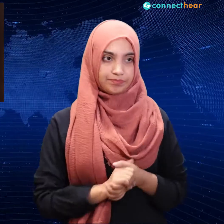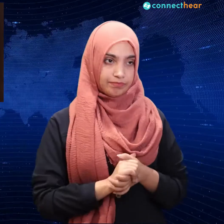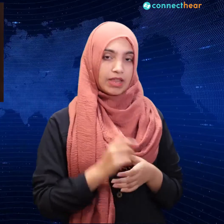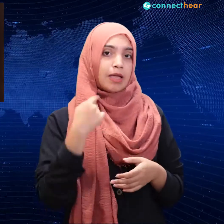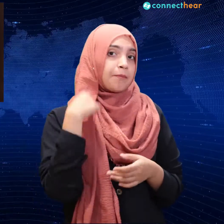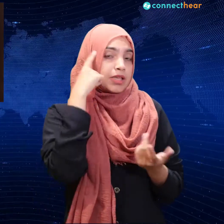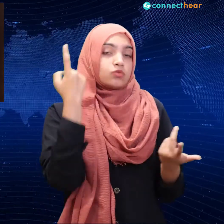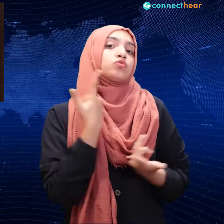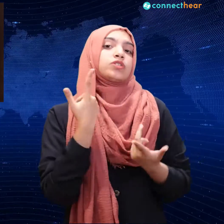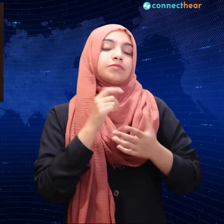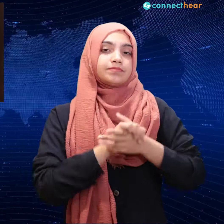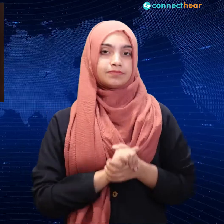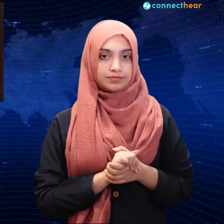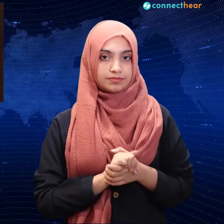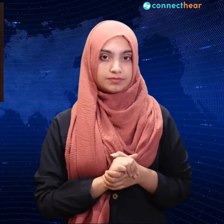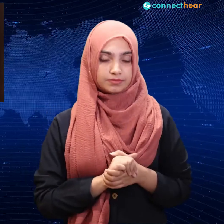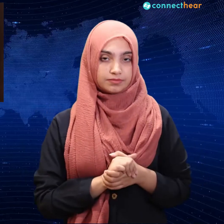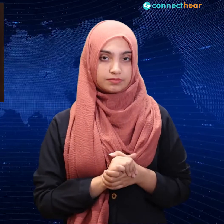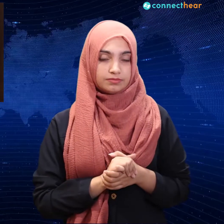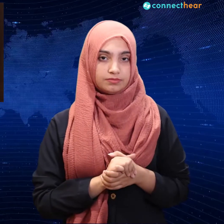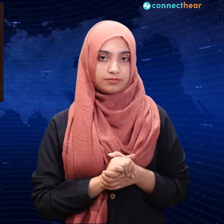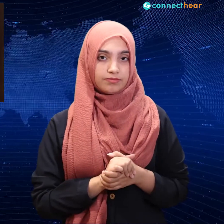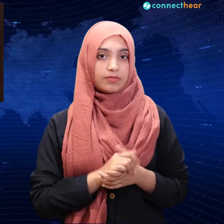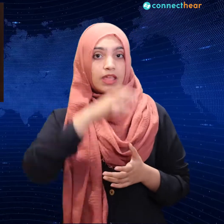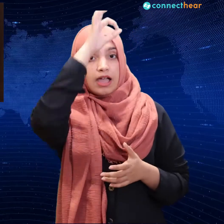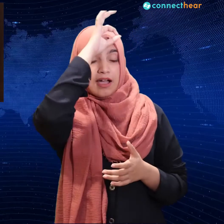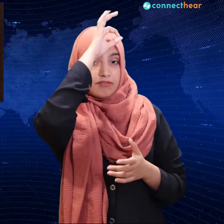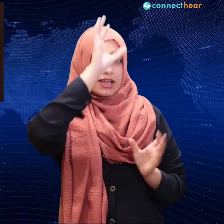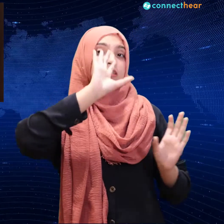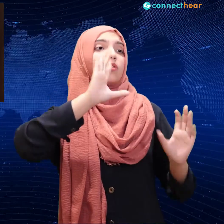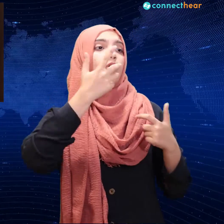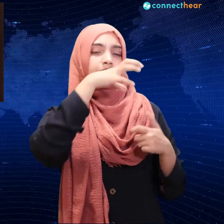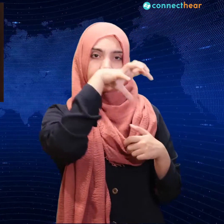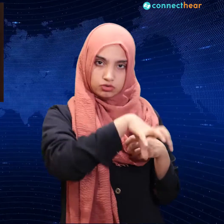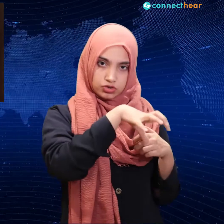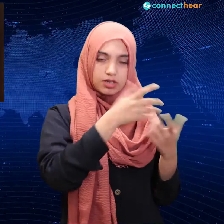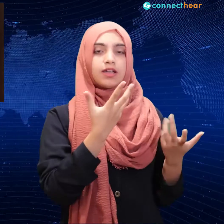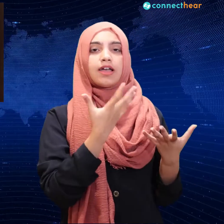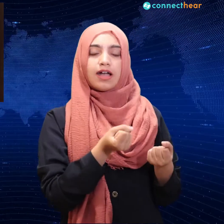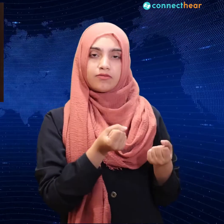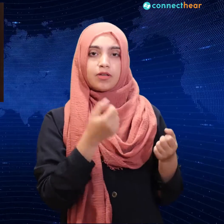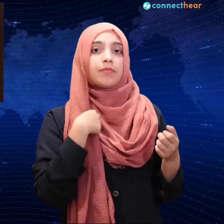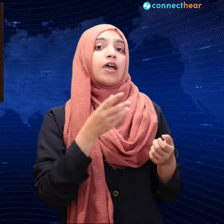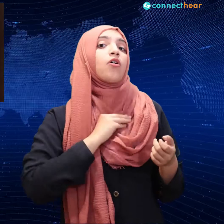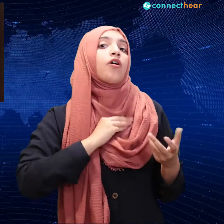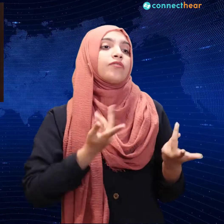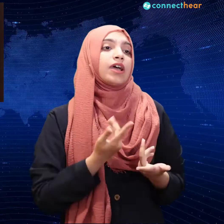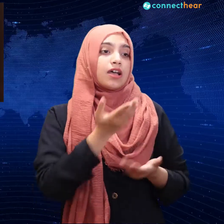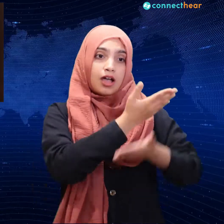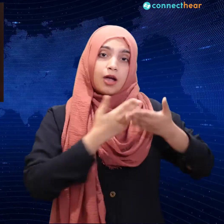Becky, where Afghanistan goes from here, I'm afraid none of us can